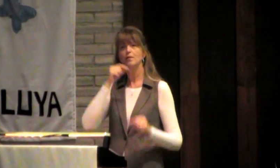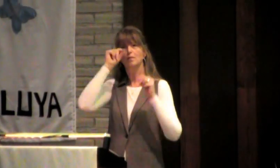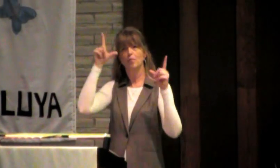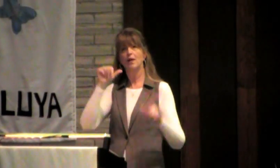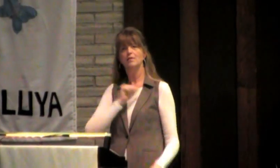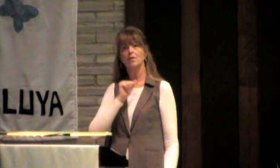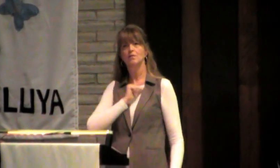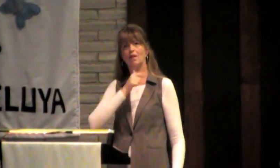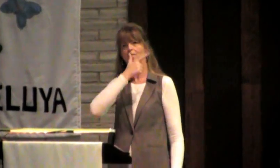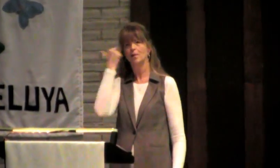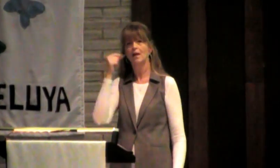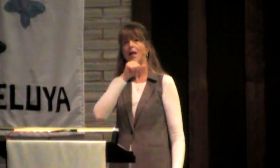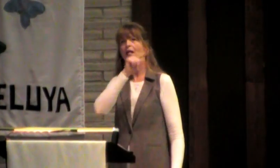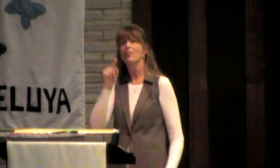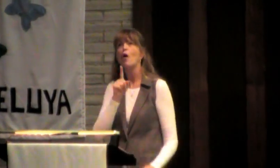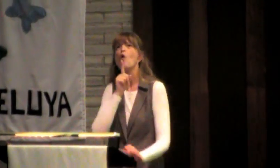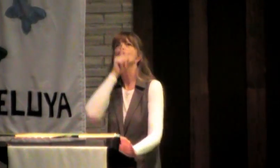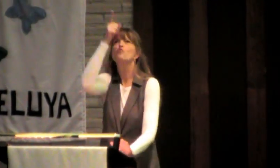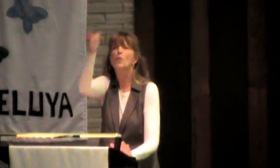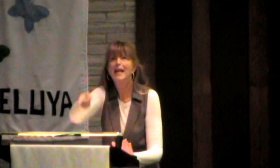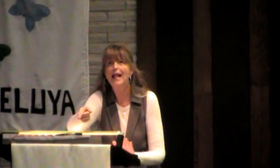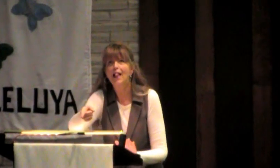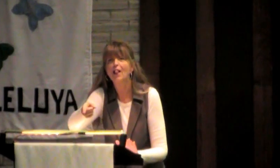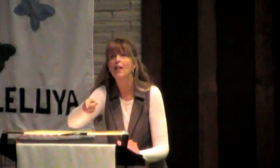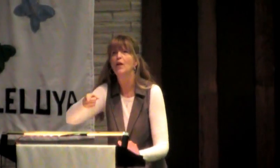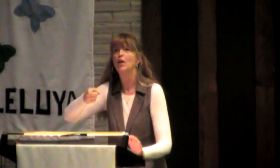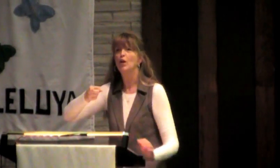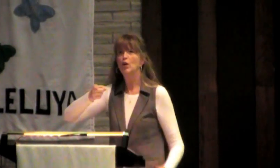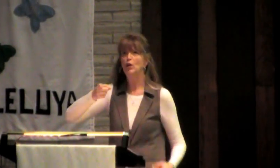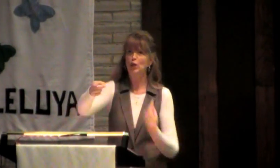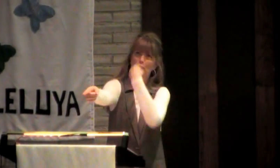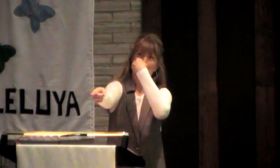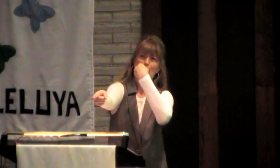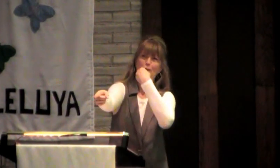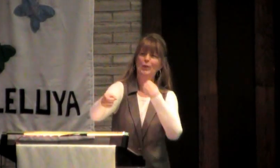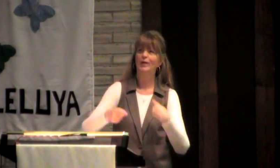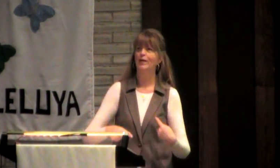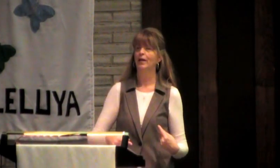And sometimes we surprise ourselves because the real you